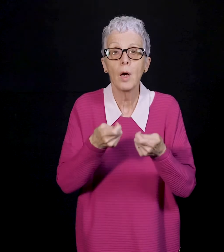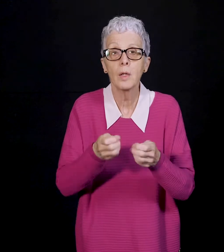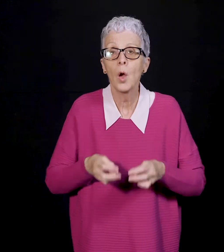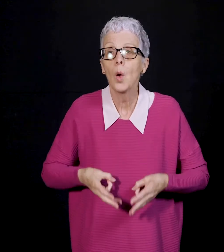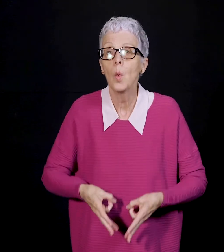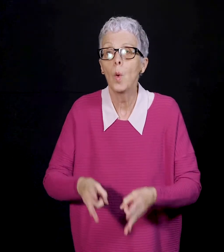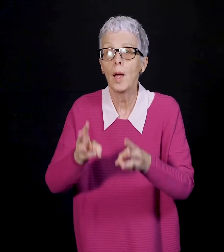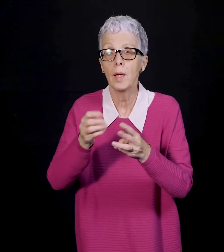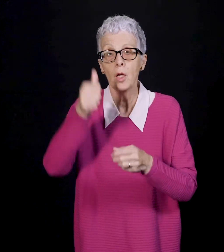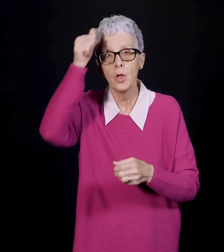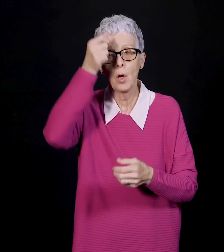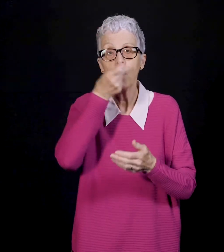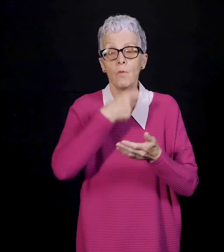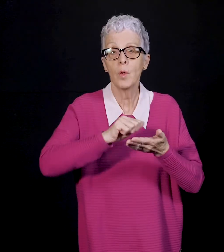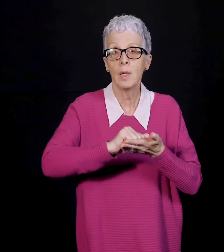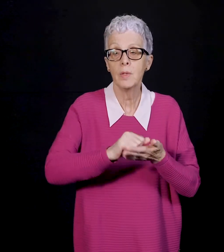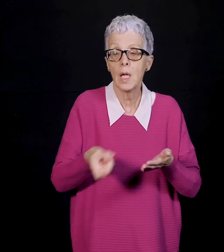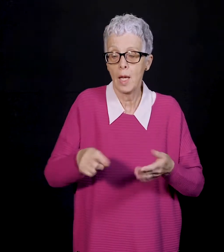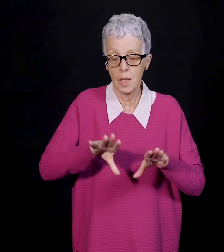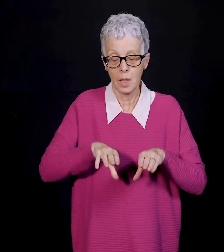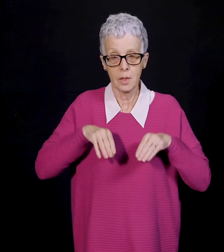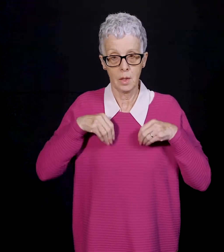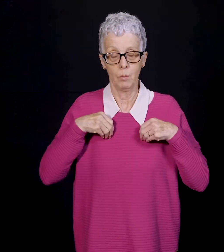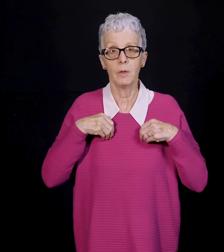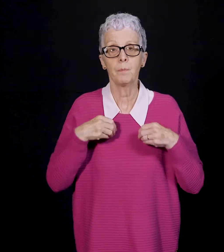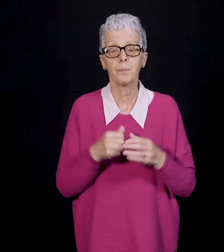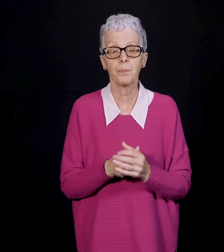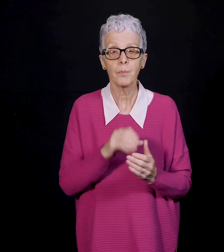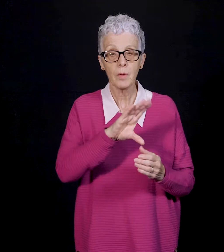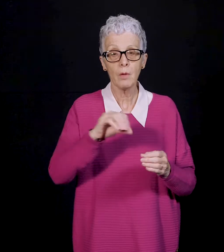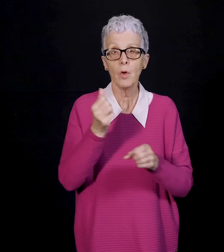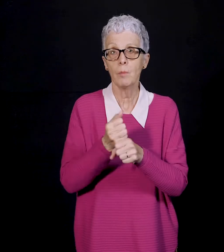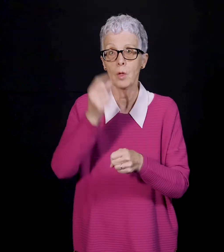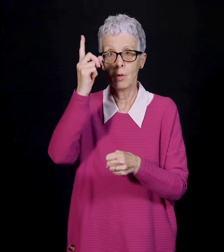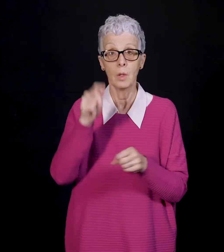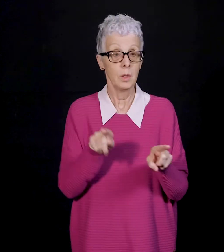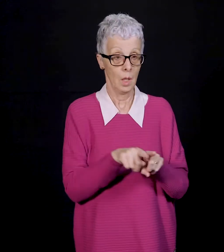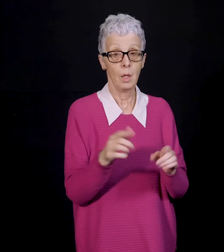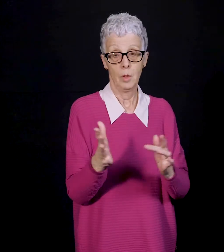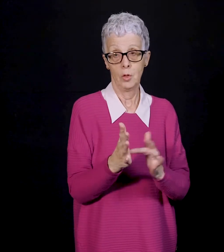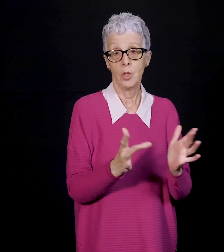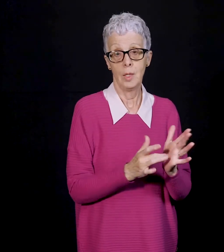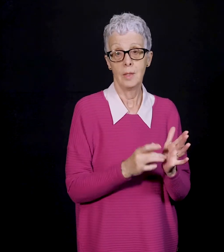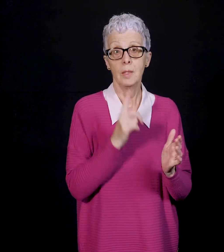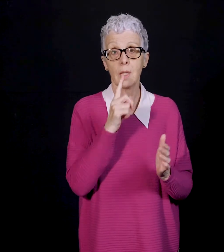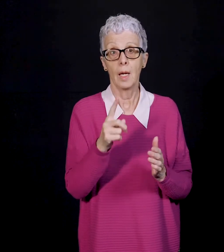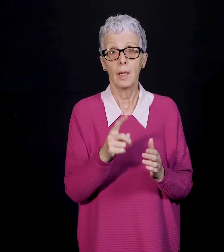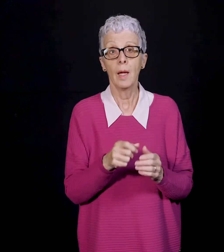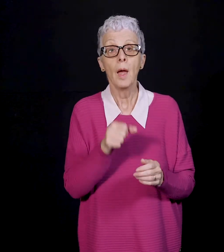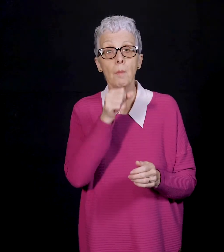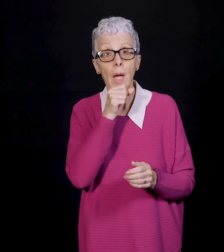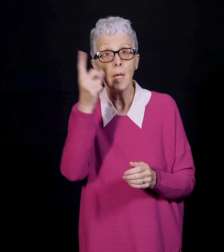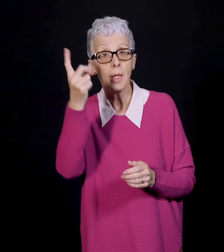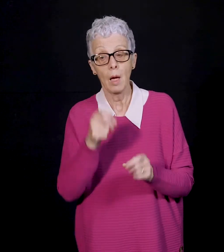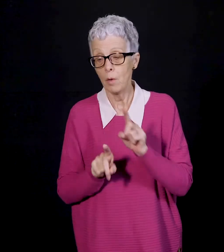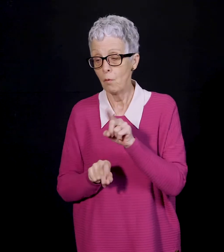know forgiveness and acceptance. They were to deny themselves. You know, Jesus also said, "If any man would come after